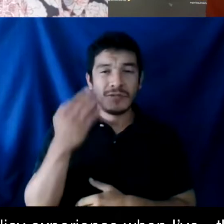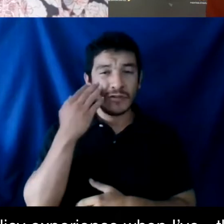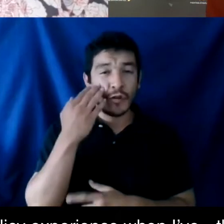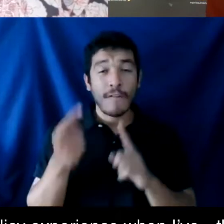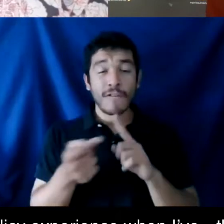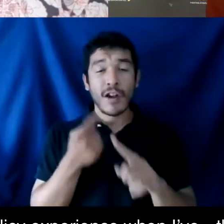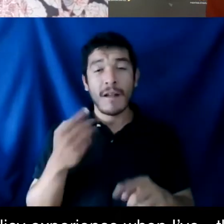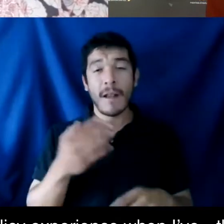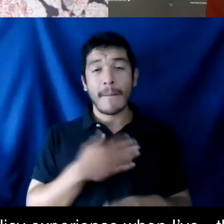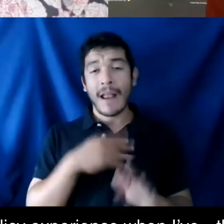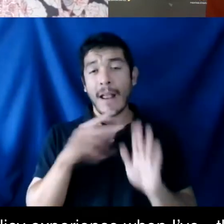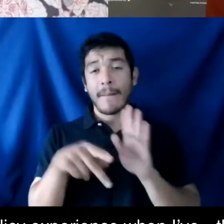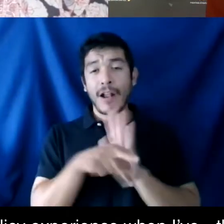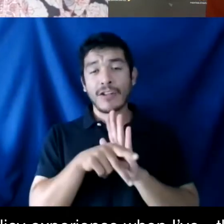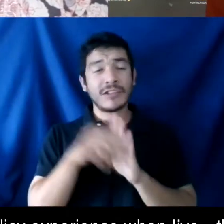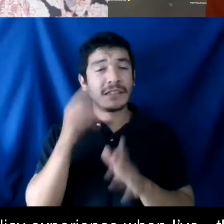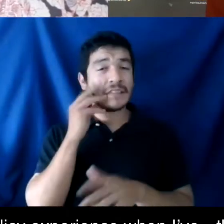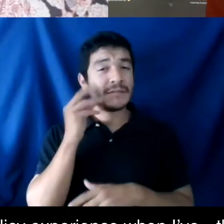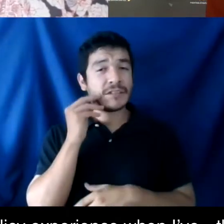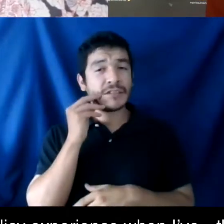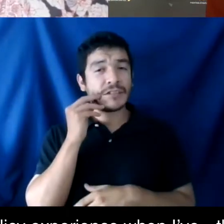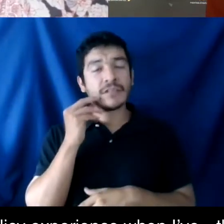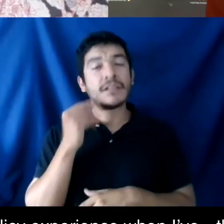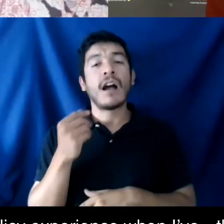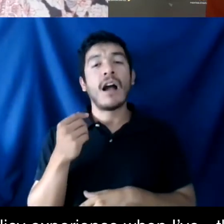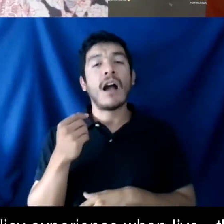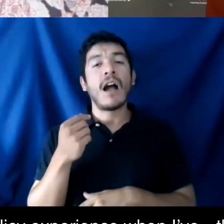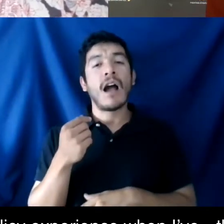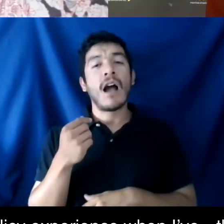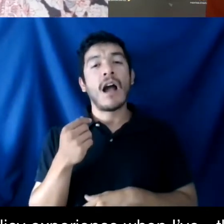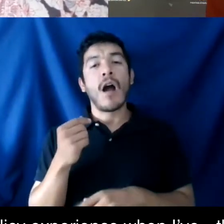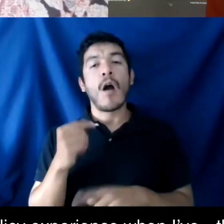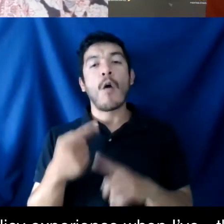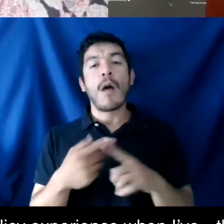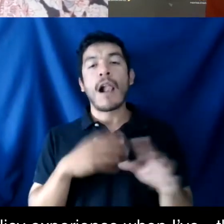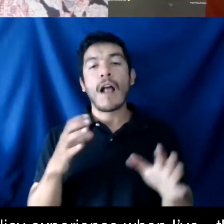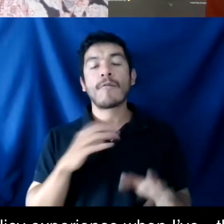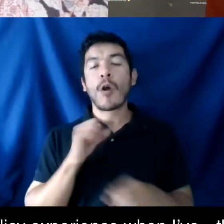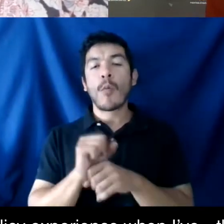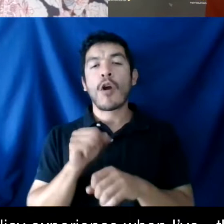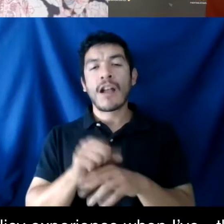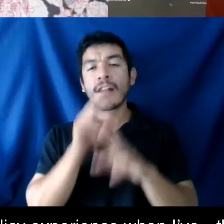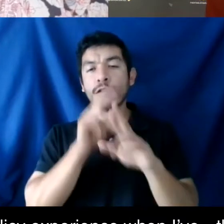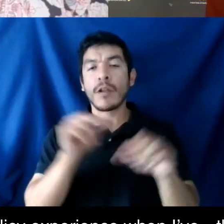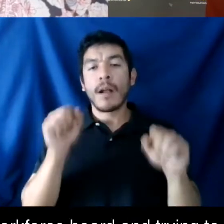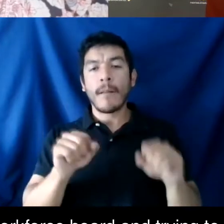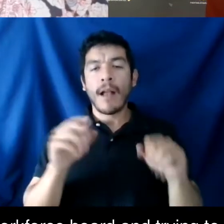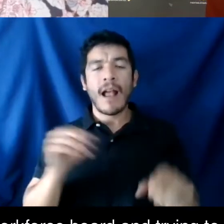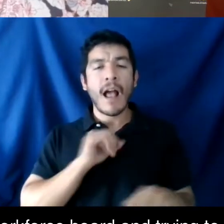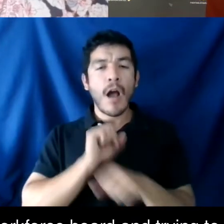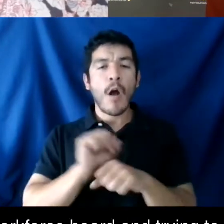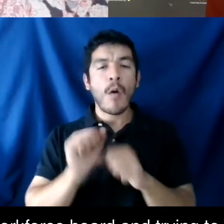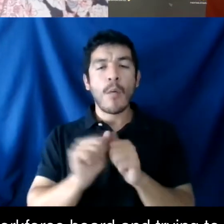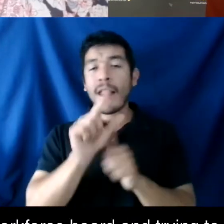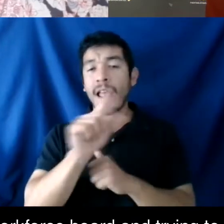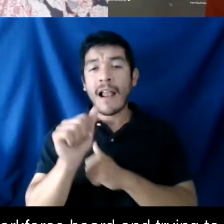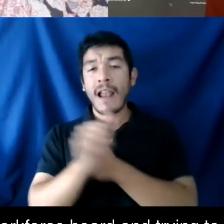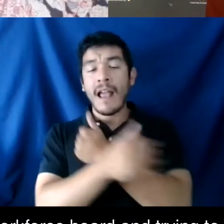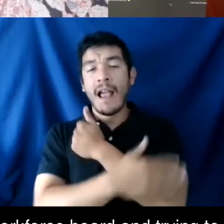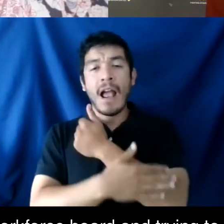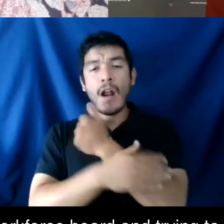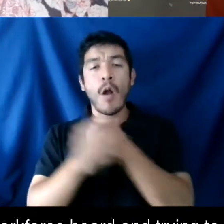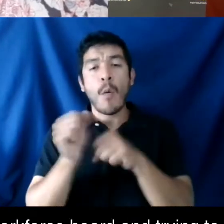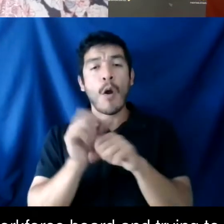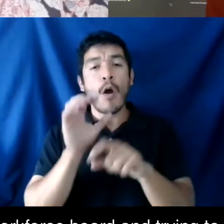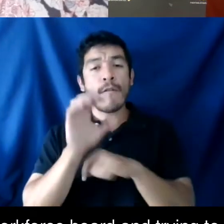From my policy experience, what I've through my work in respectability and working with the LA County Workforce Board and trying